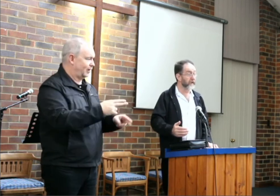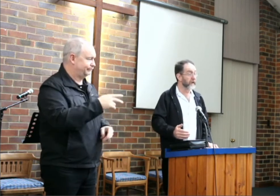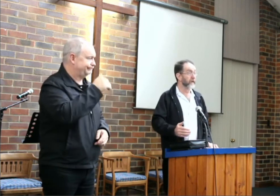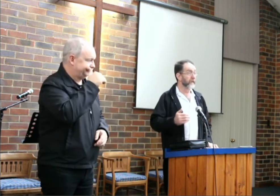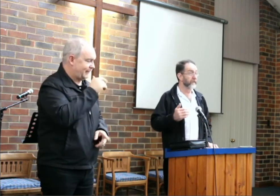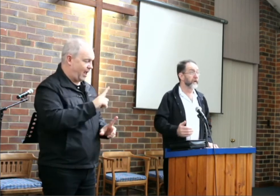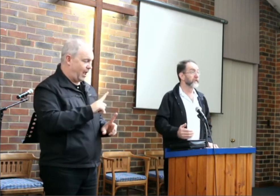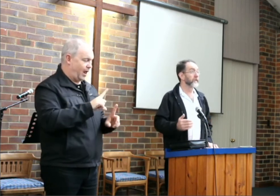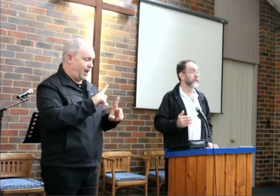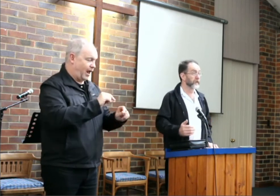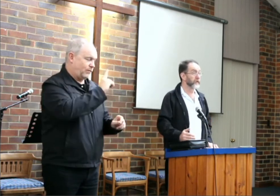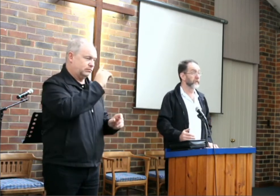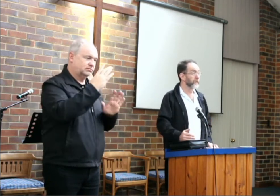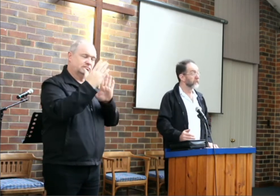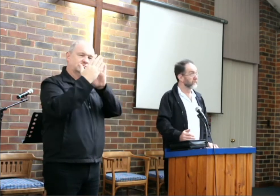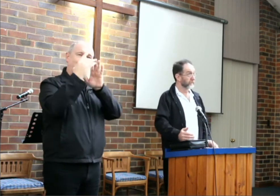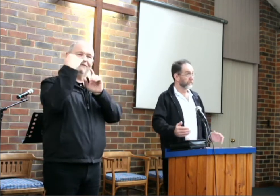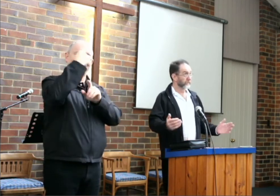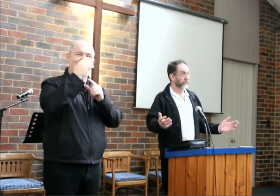after that, face judgment.